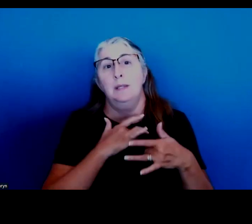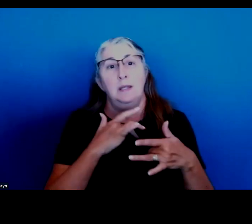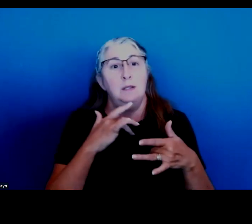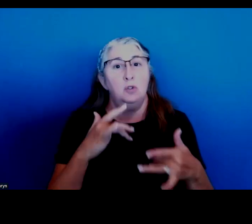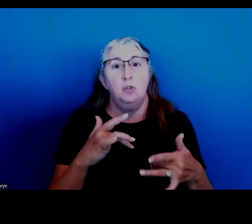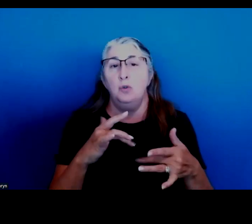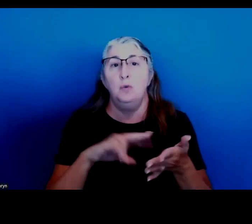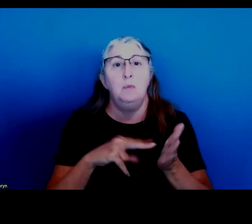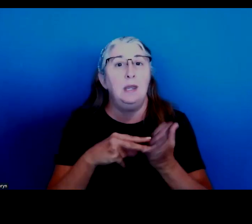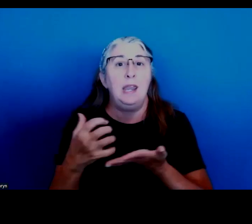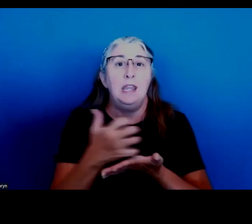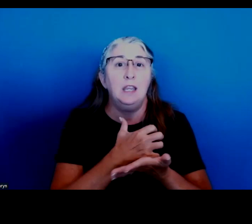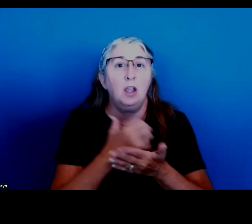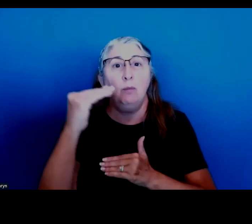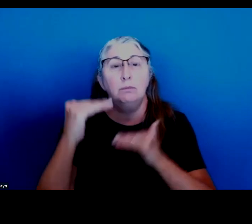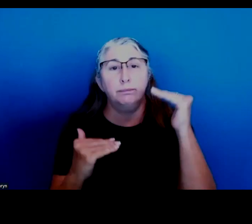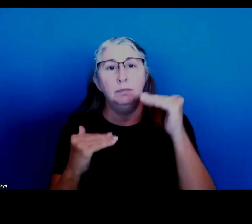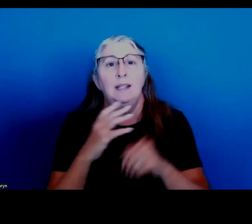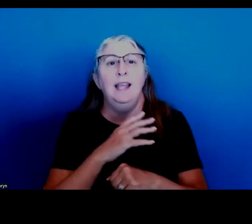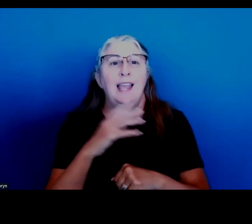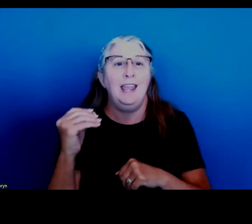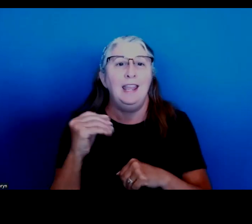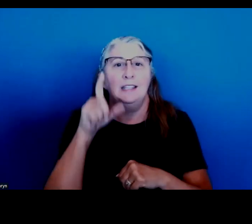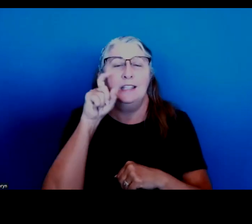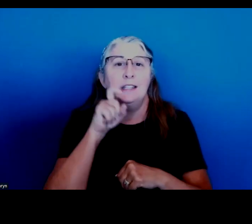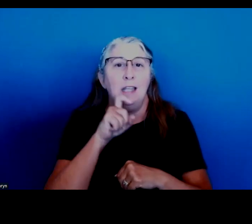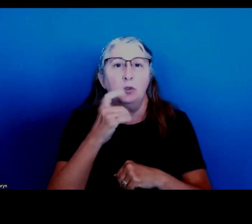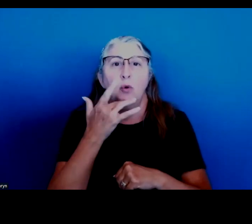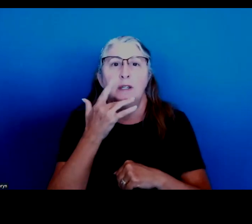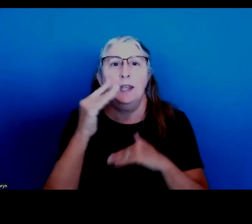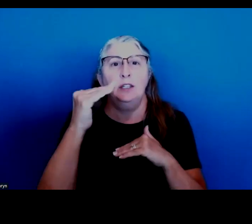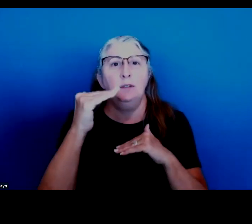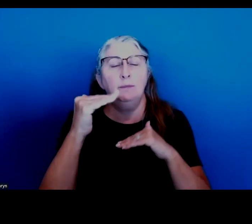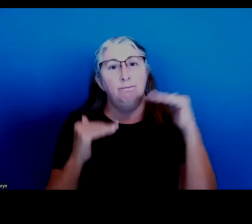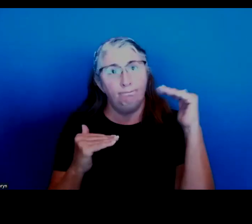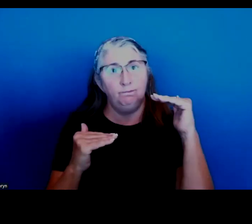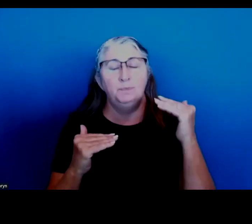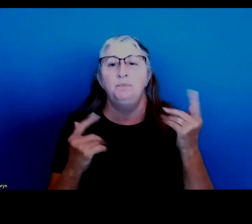for income, and on the basis of sexual orientation.